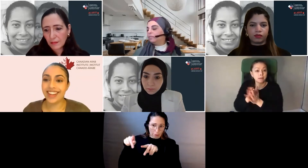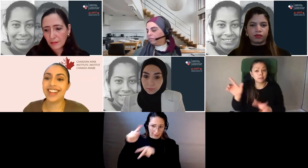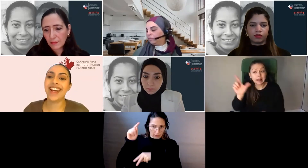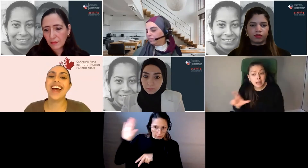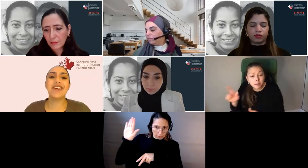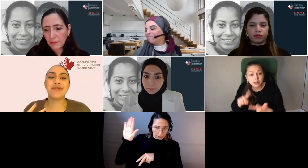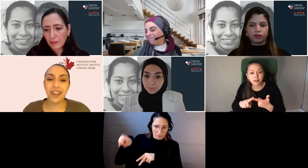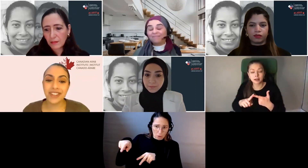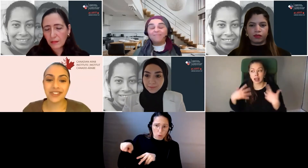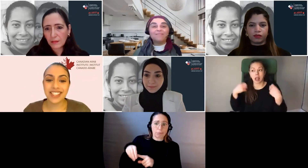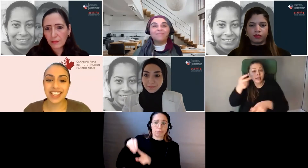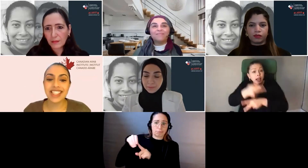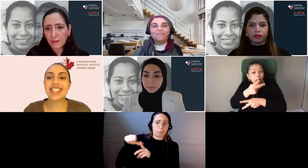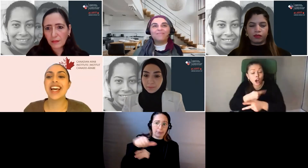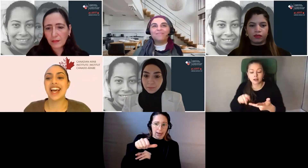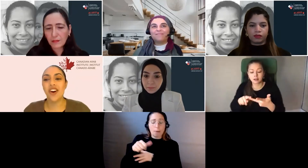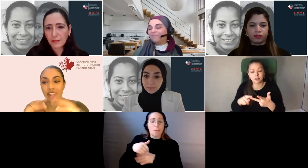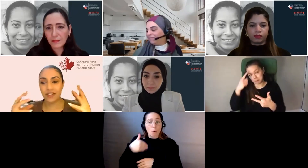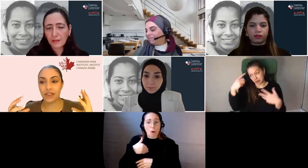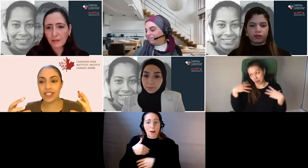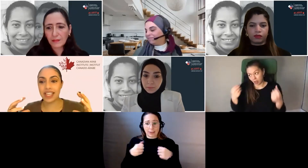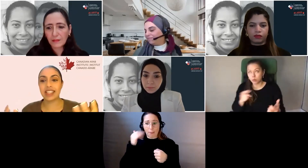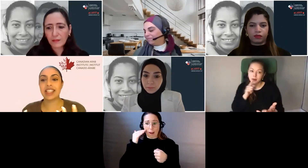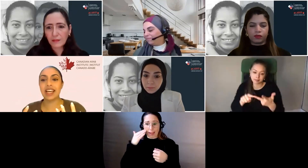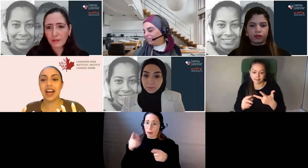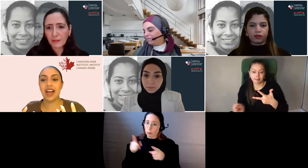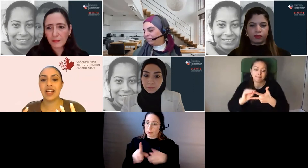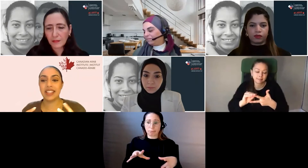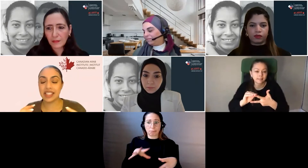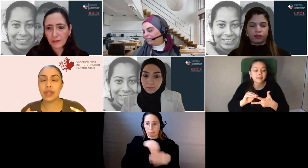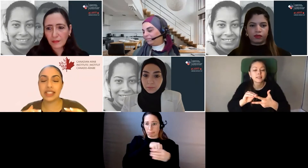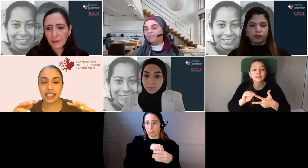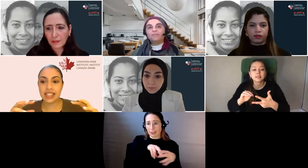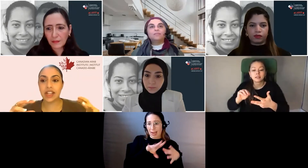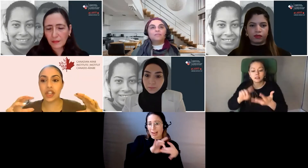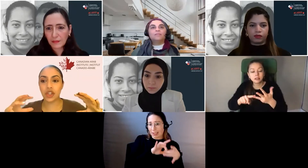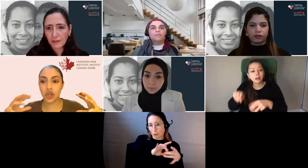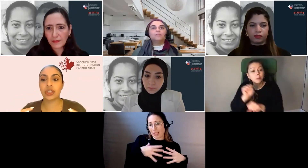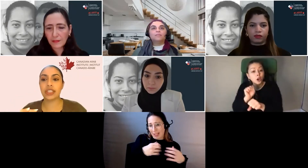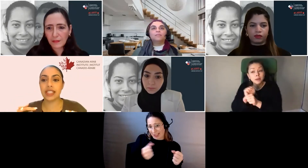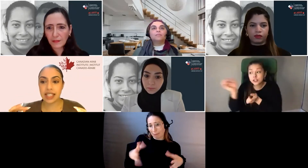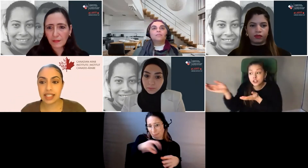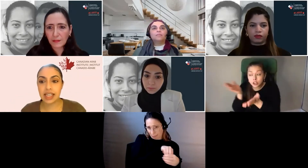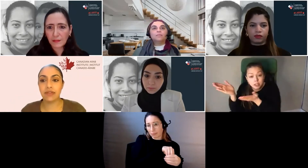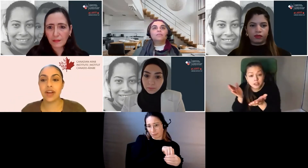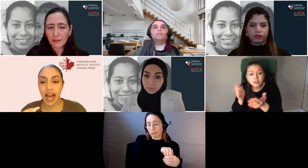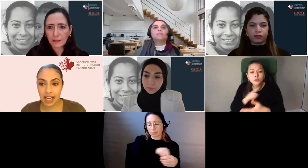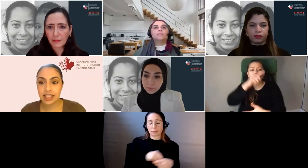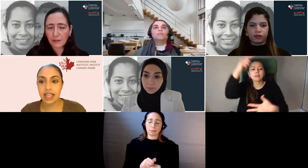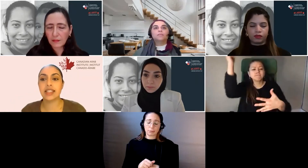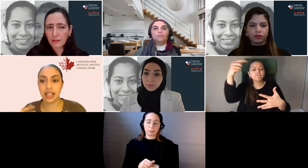healthcare, employment services, and all of those things. We need to consider culturally